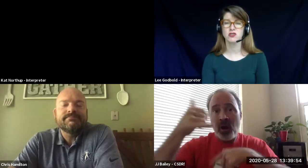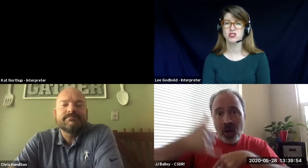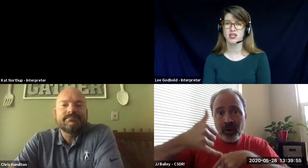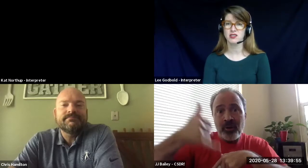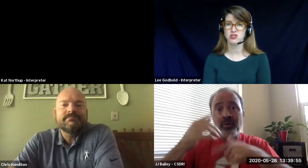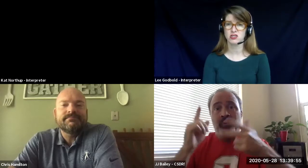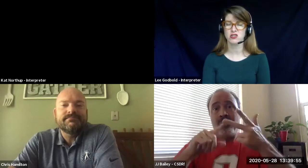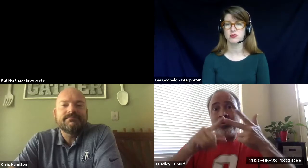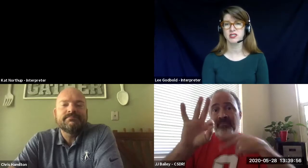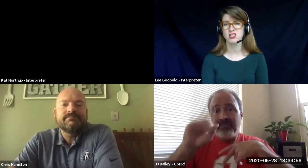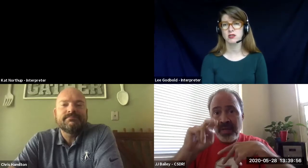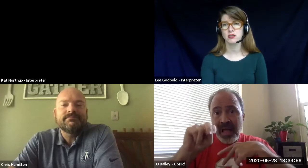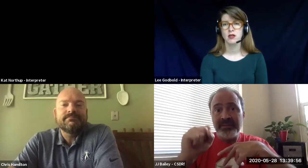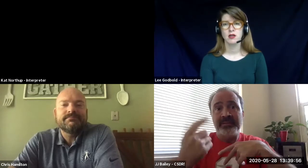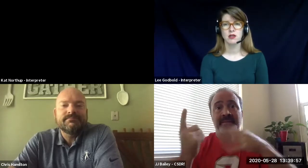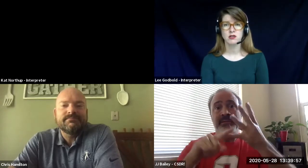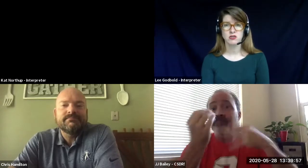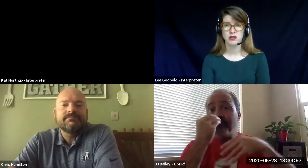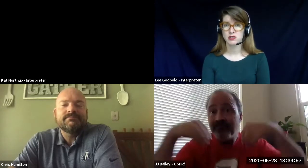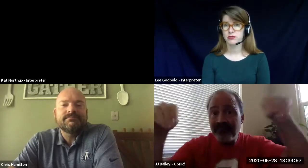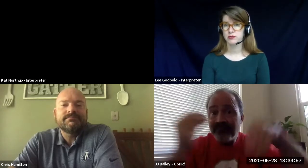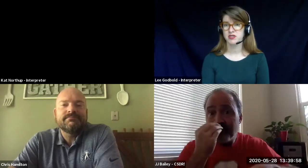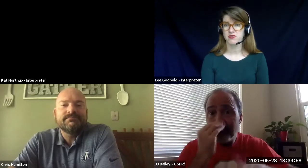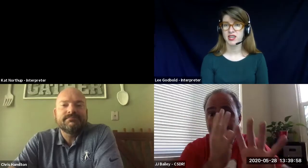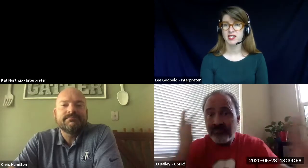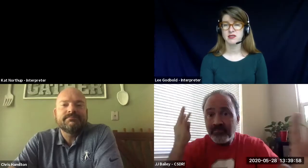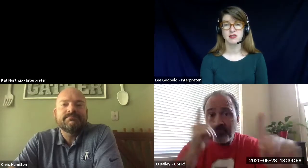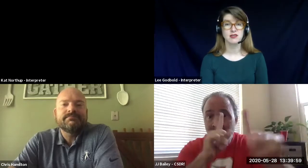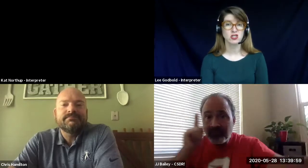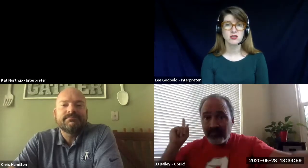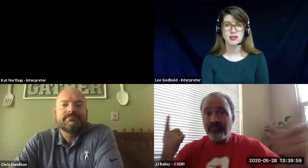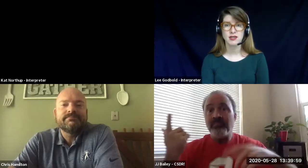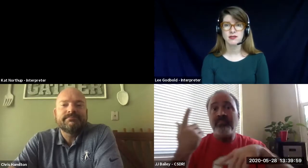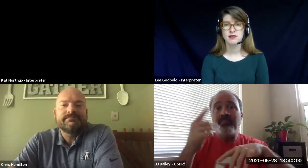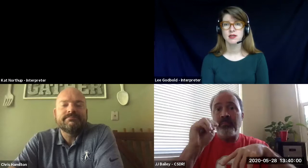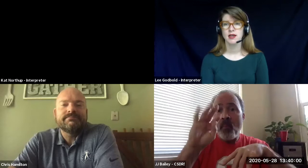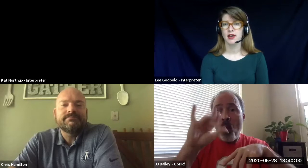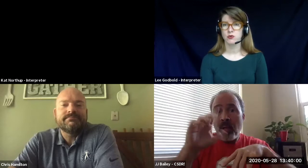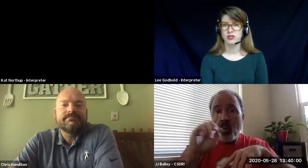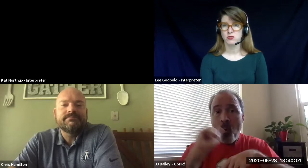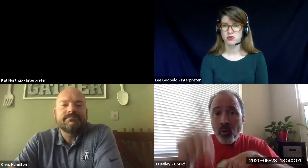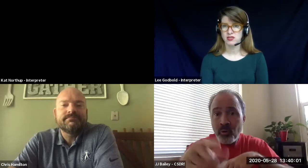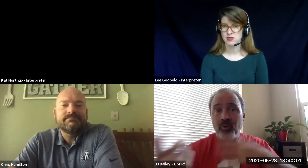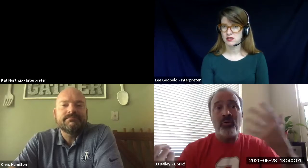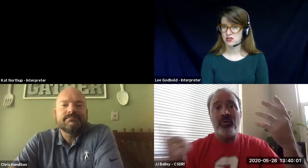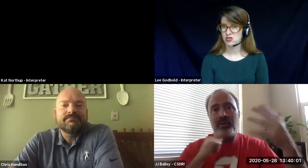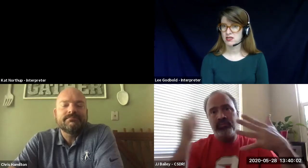huge challenge looking at transportation, lockers and locker rooms, the fans, concession sales, how do we social distance concession